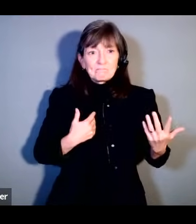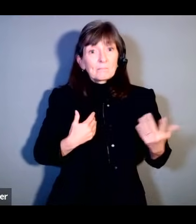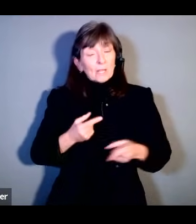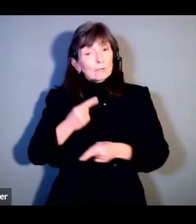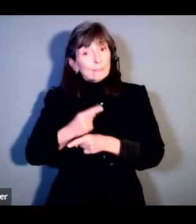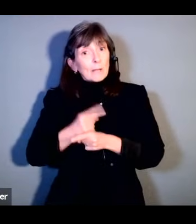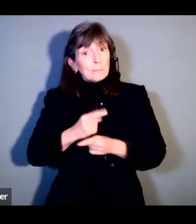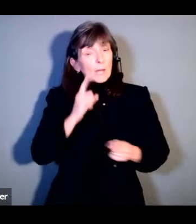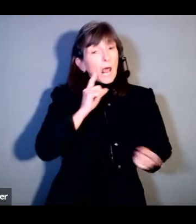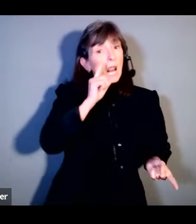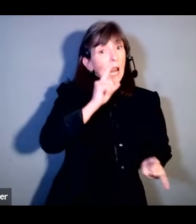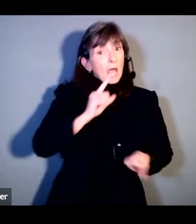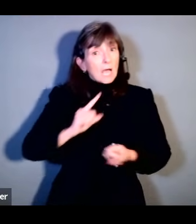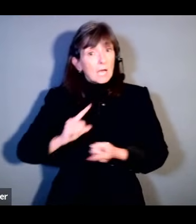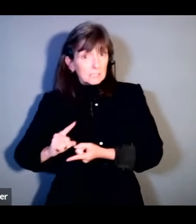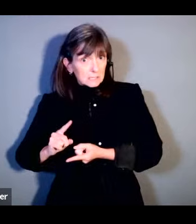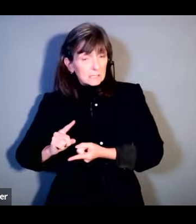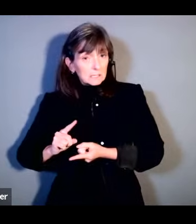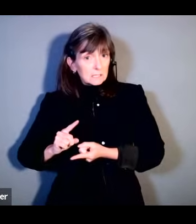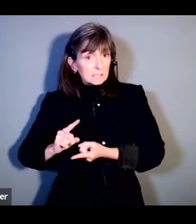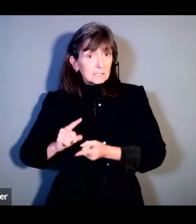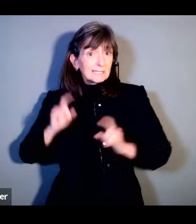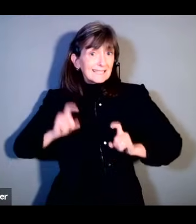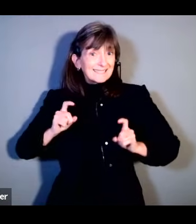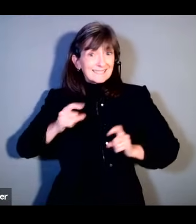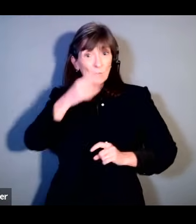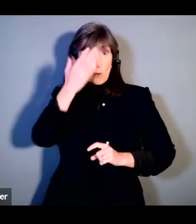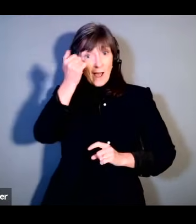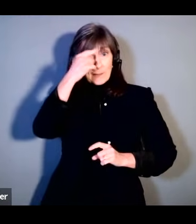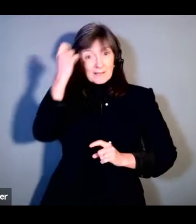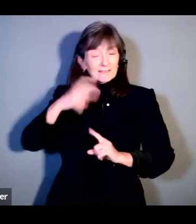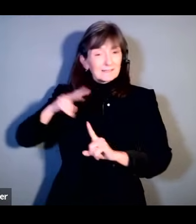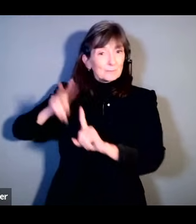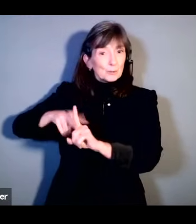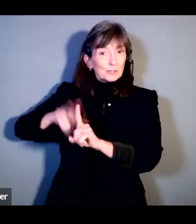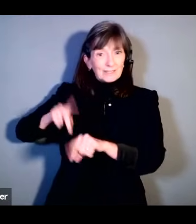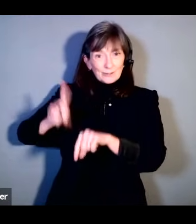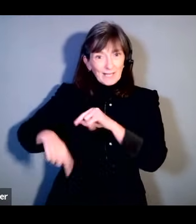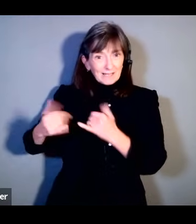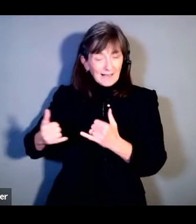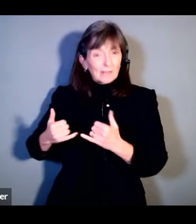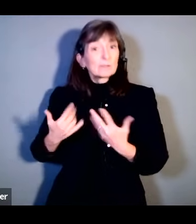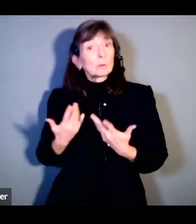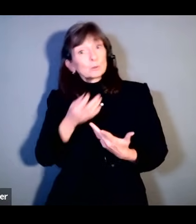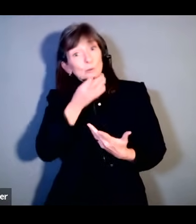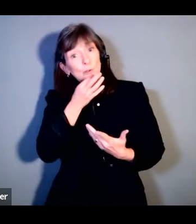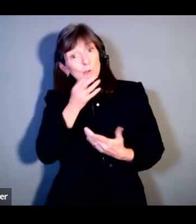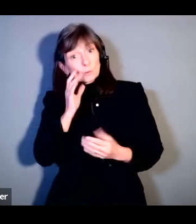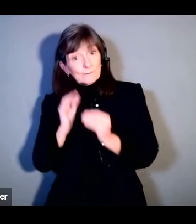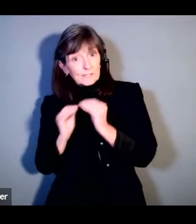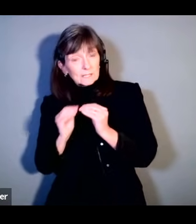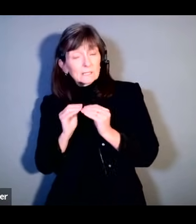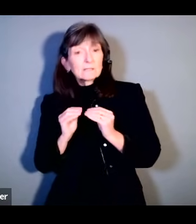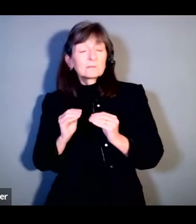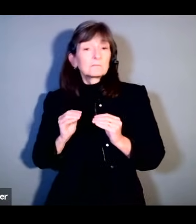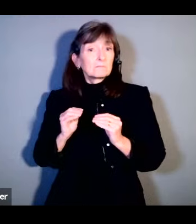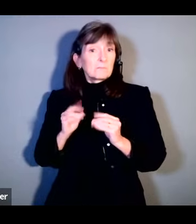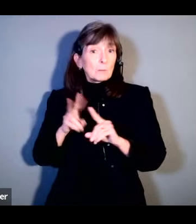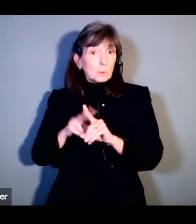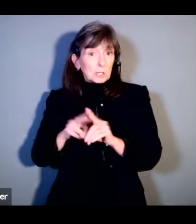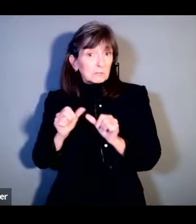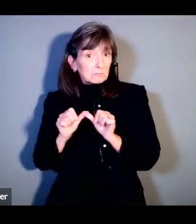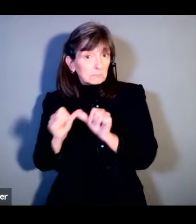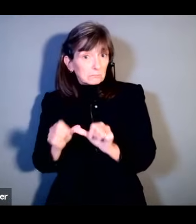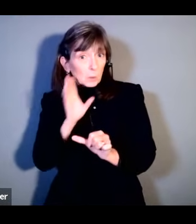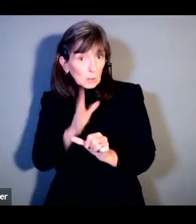simply because of the booking system being down, but that's being worked on at all the regional health authorities now to make sure that